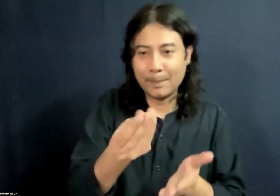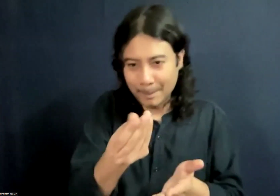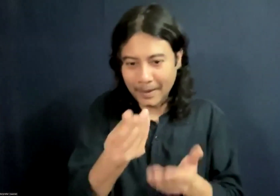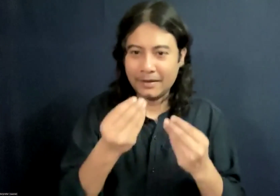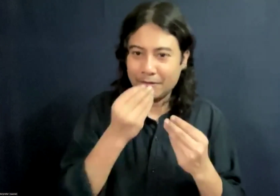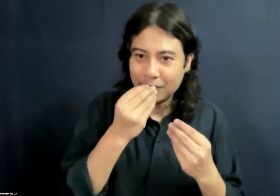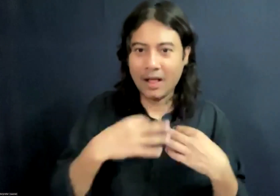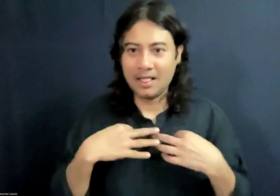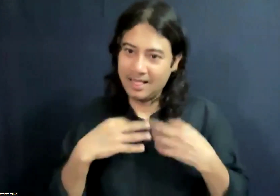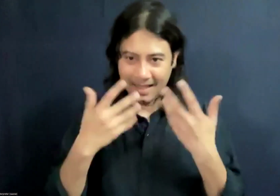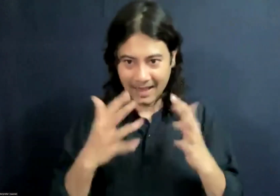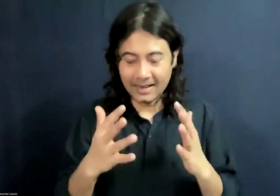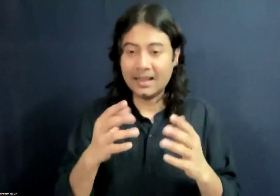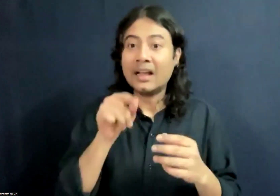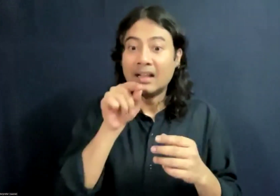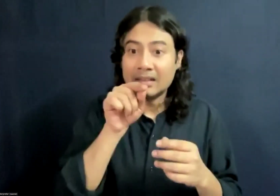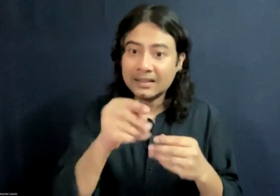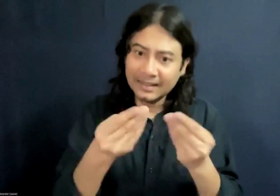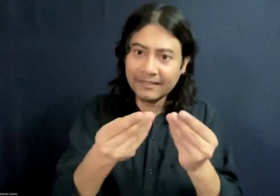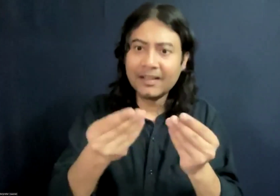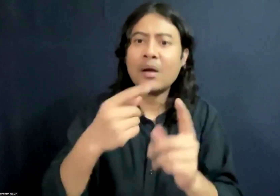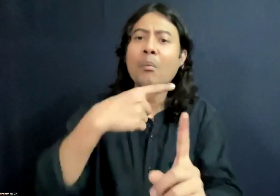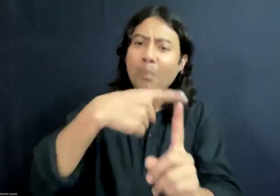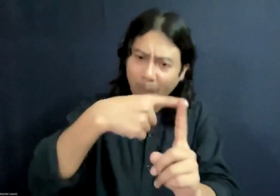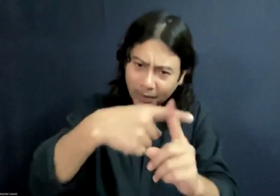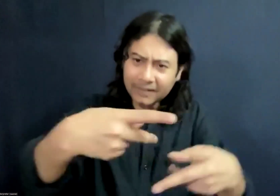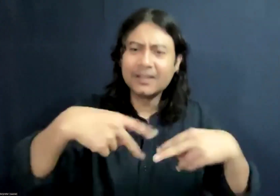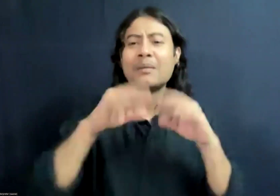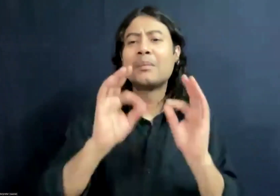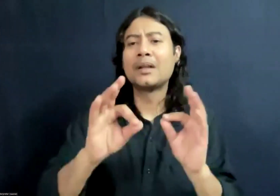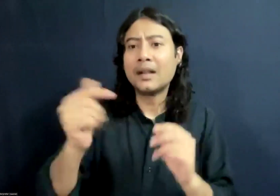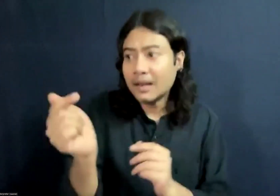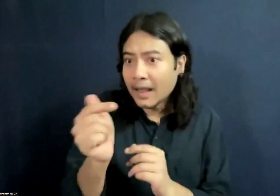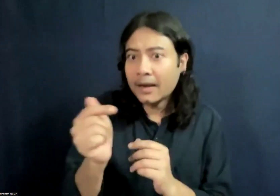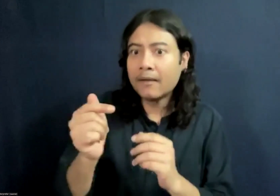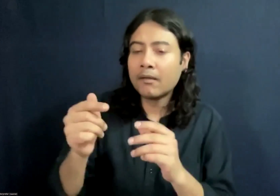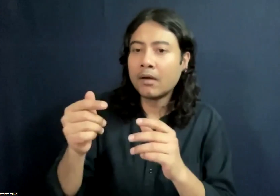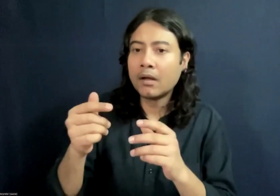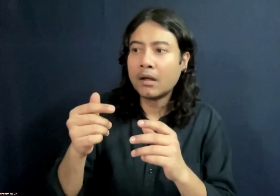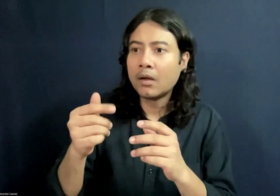not increase your bad karma. That is what we all should be careful about.